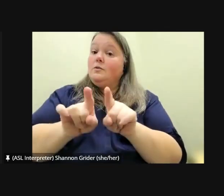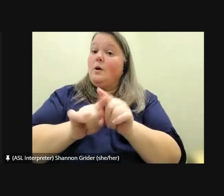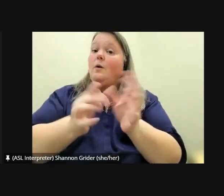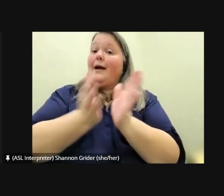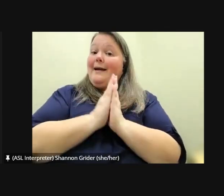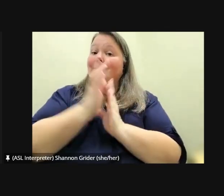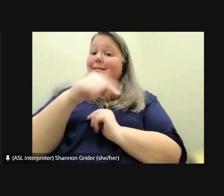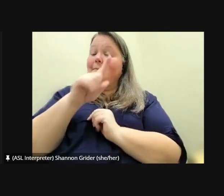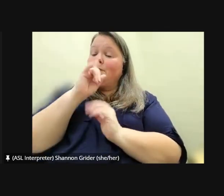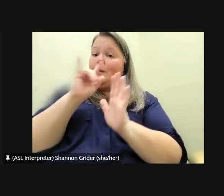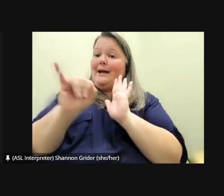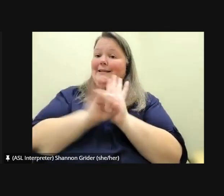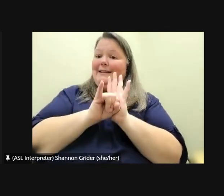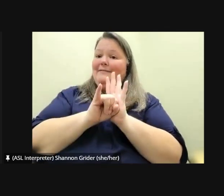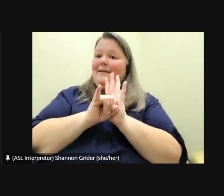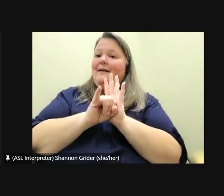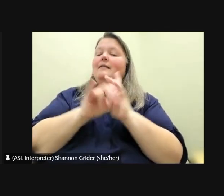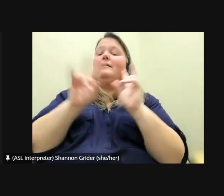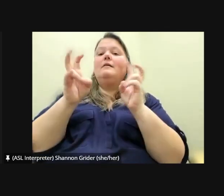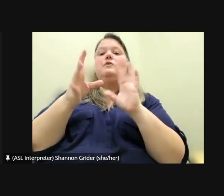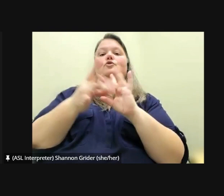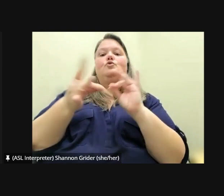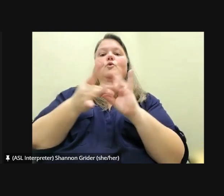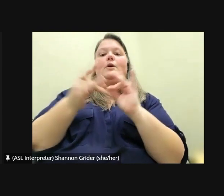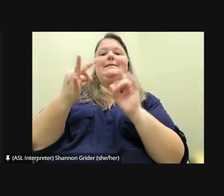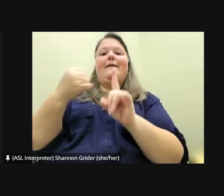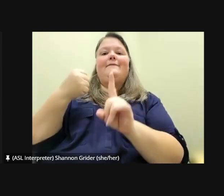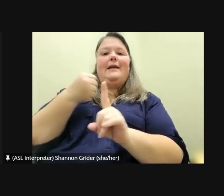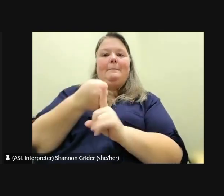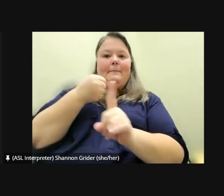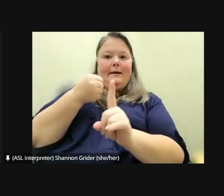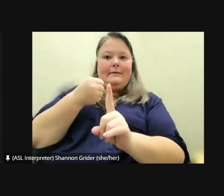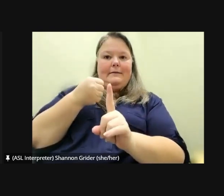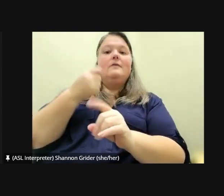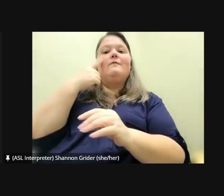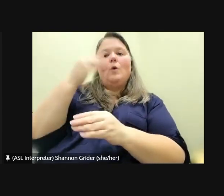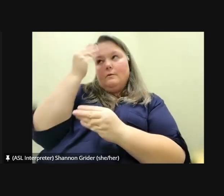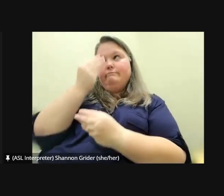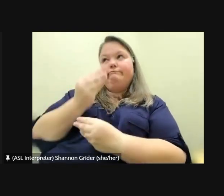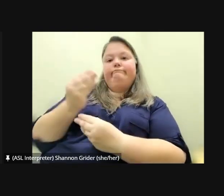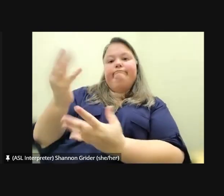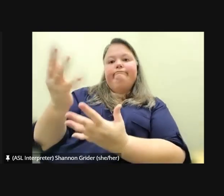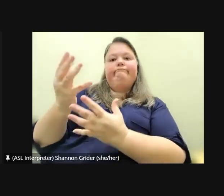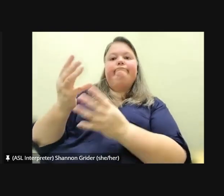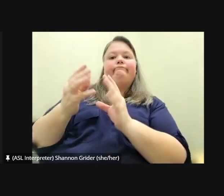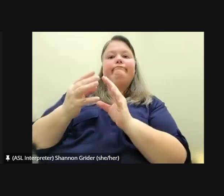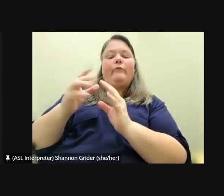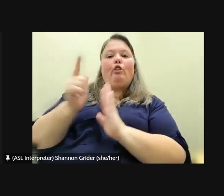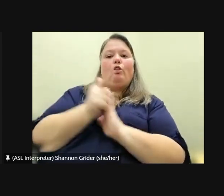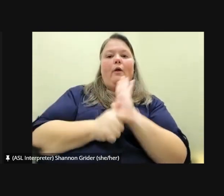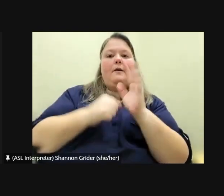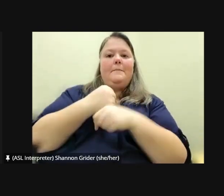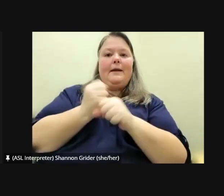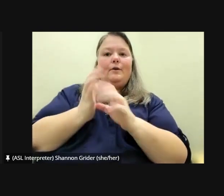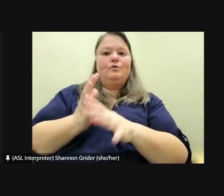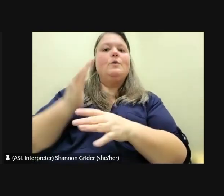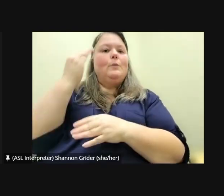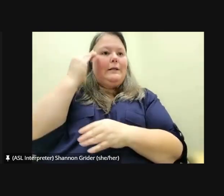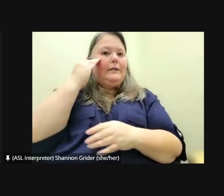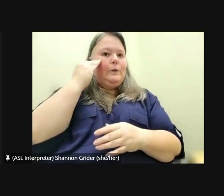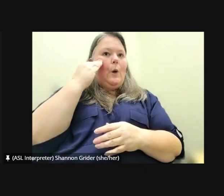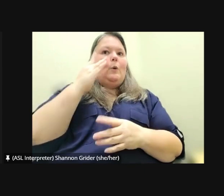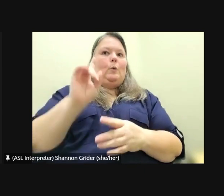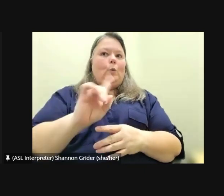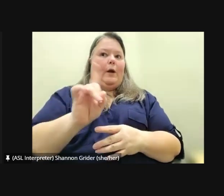stories of impact. So for policymakers, if we're going to do storytelling work, we need to know where the impact is. So what data are they